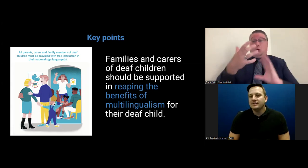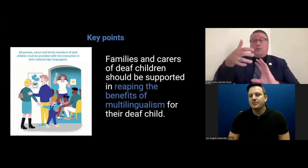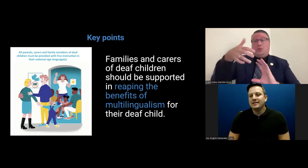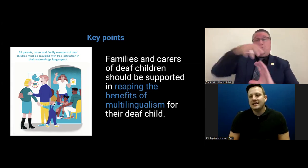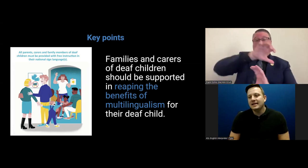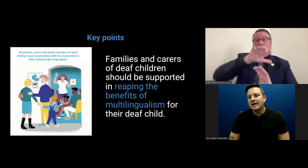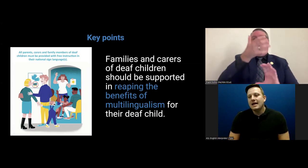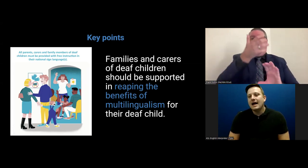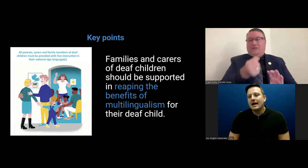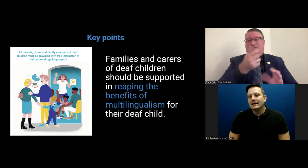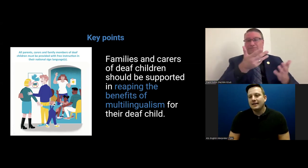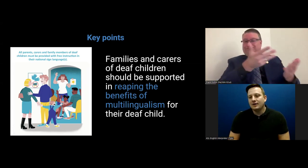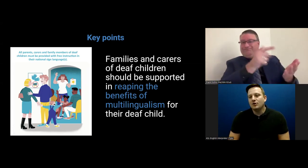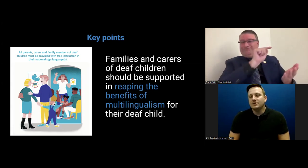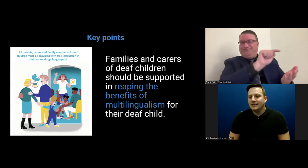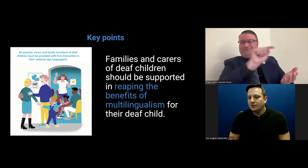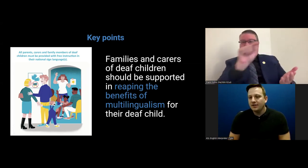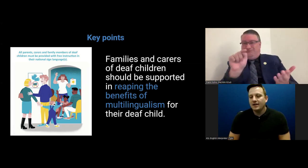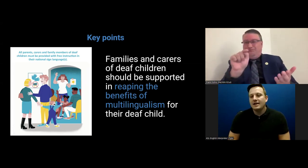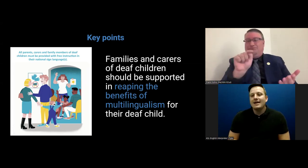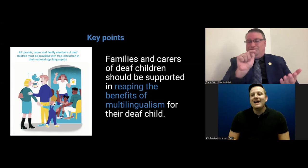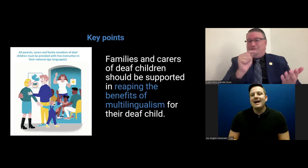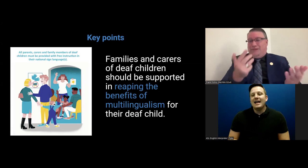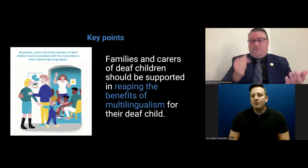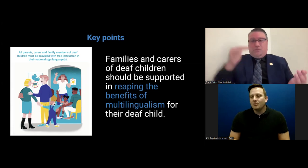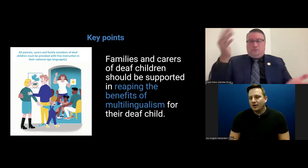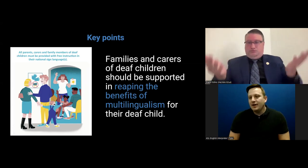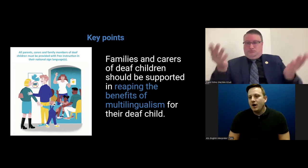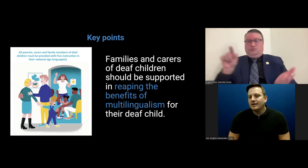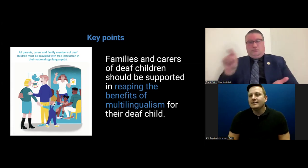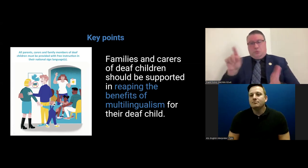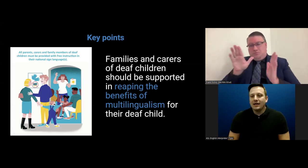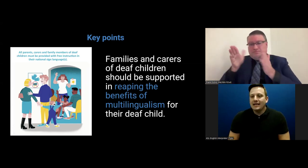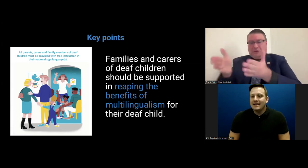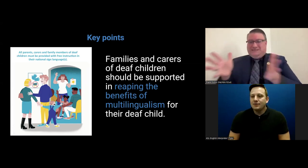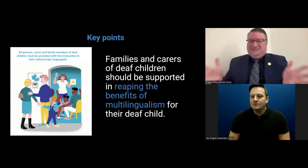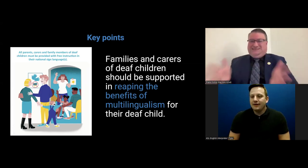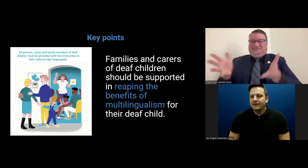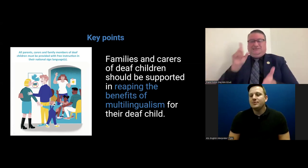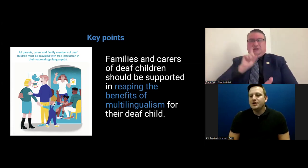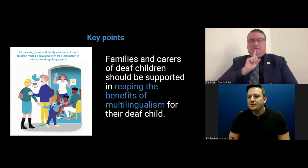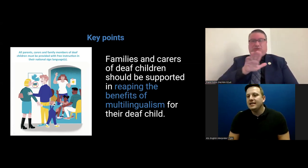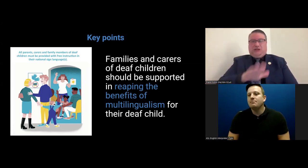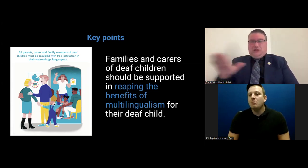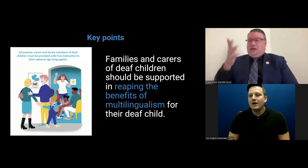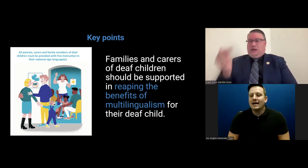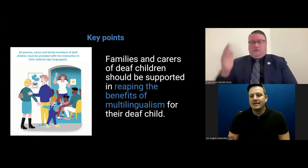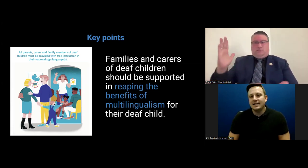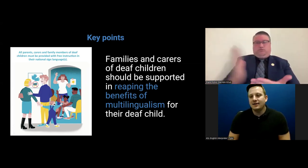that we see in the global south, and we're working on breaking down those barriers. We do see more access in the